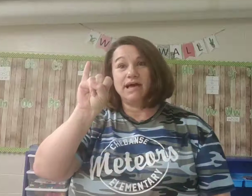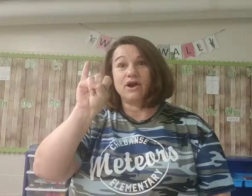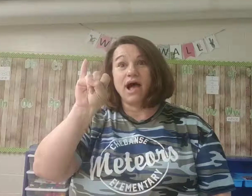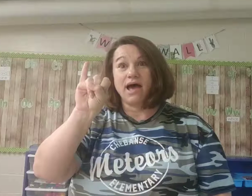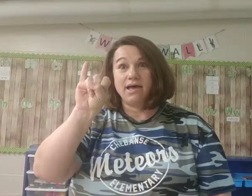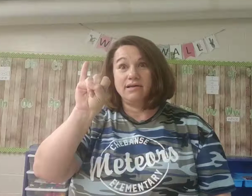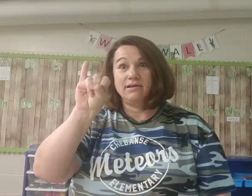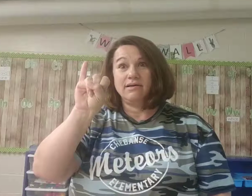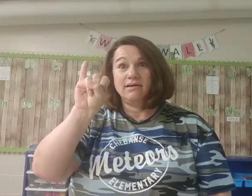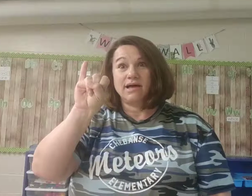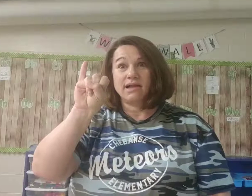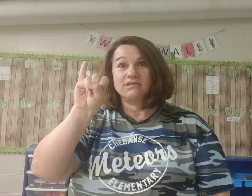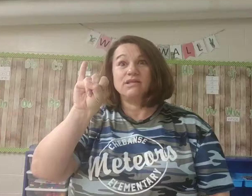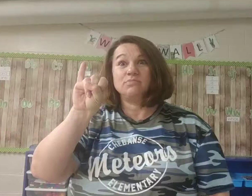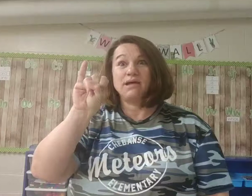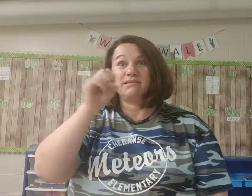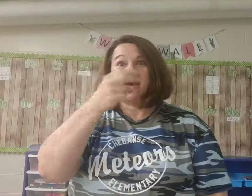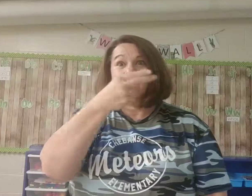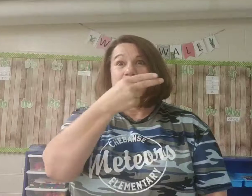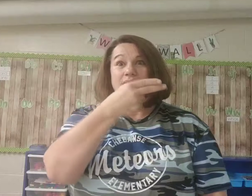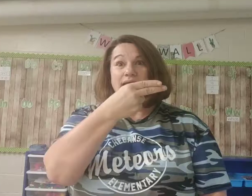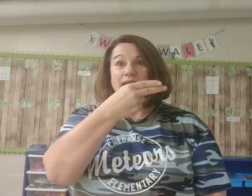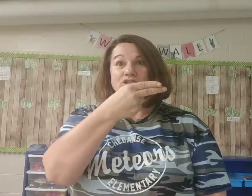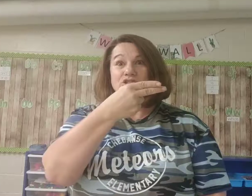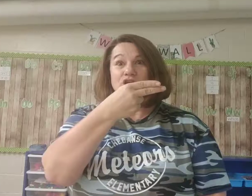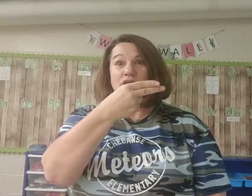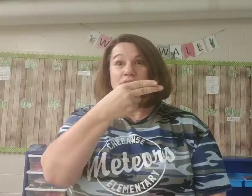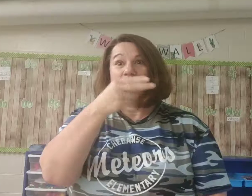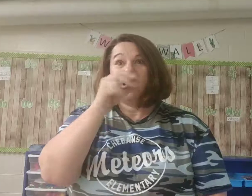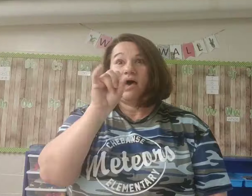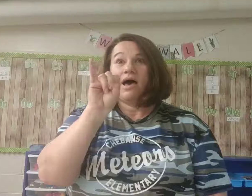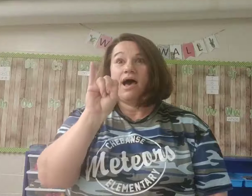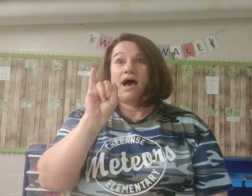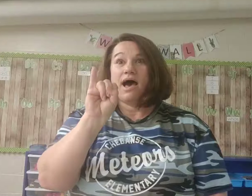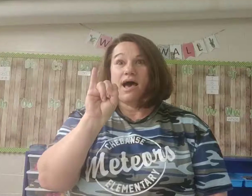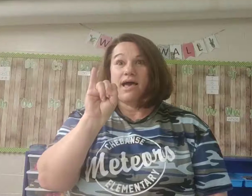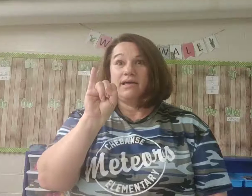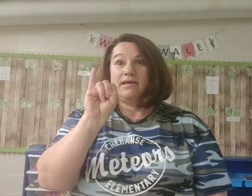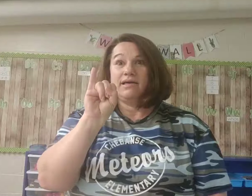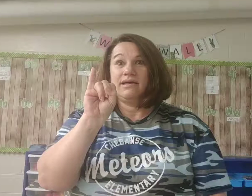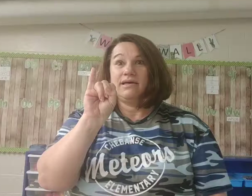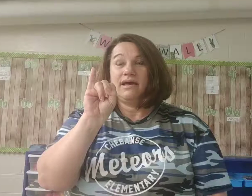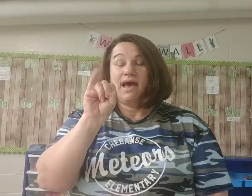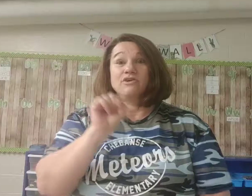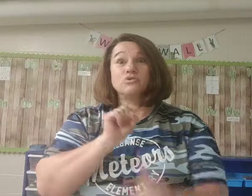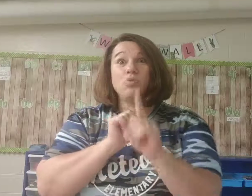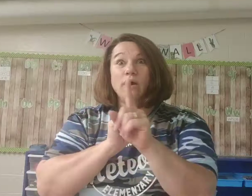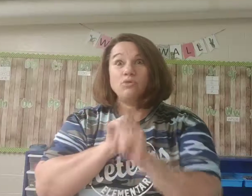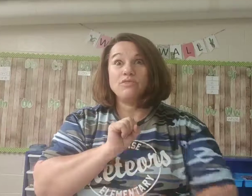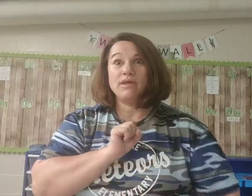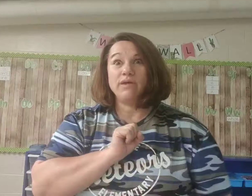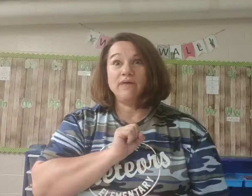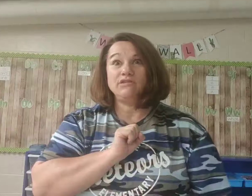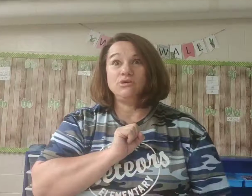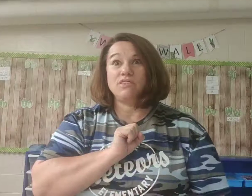letter I. Got it? So let's practice that. H, I. And there's one more thing we have to do with